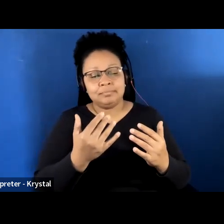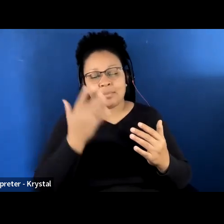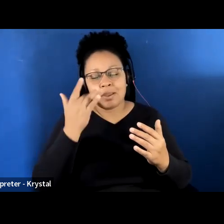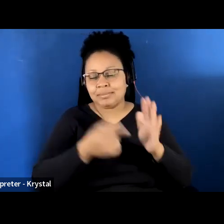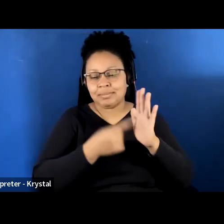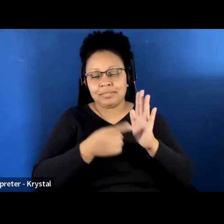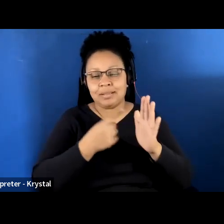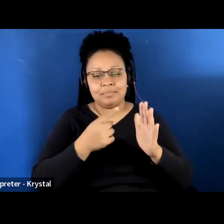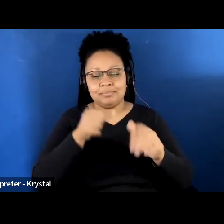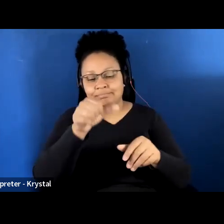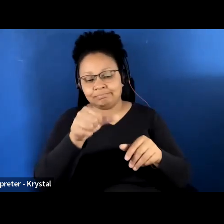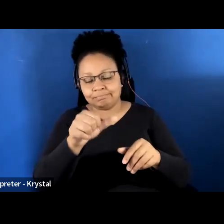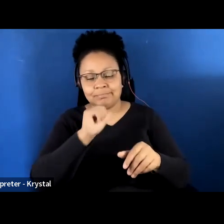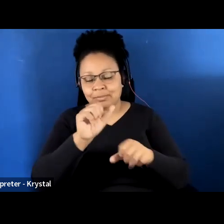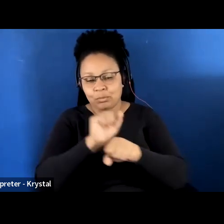few times,